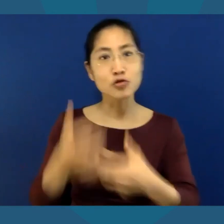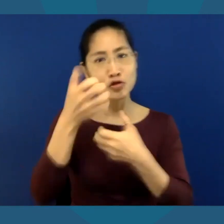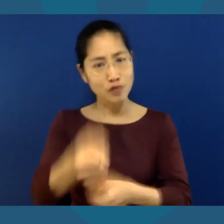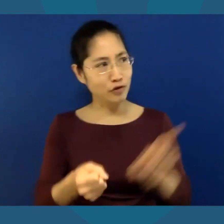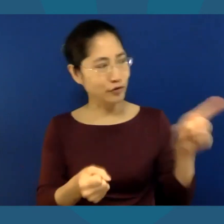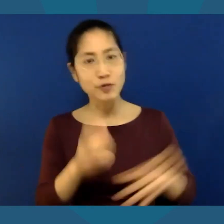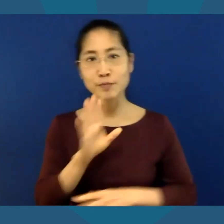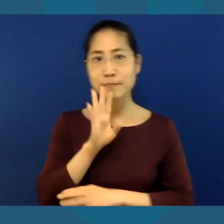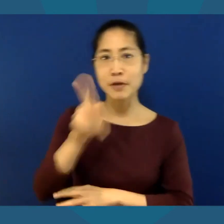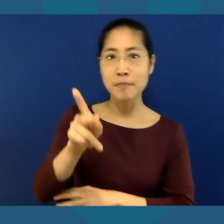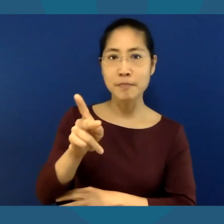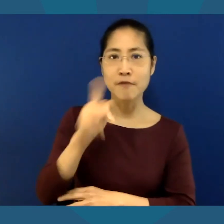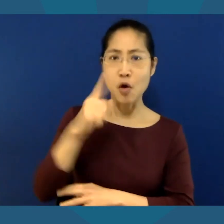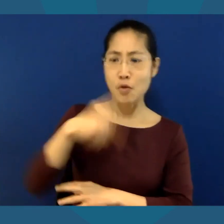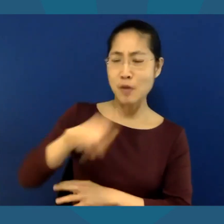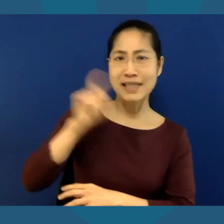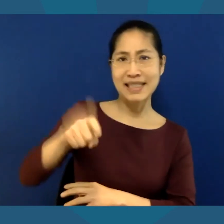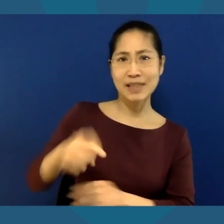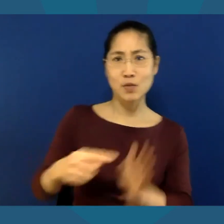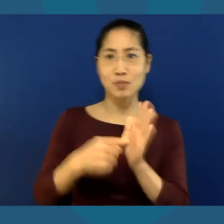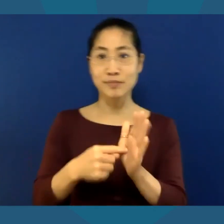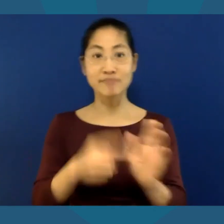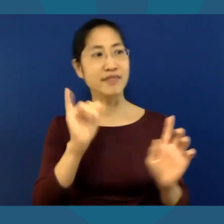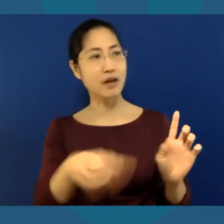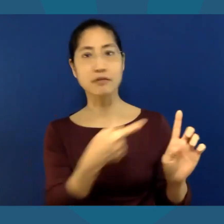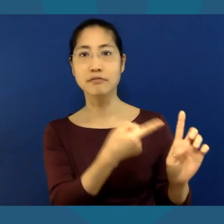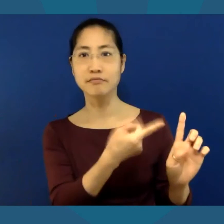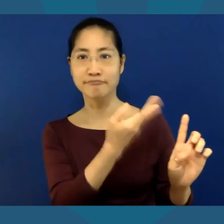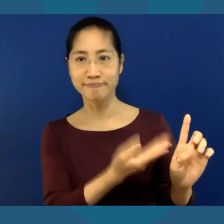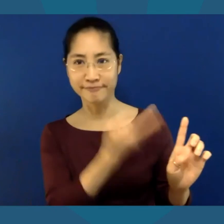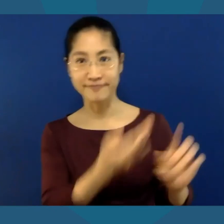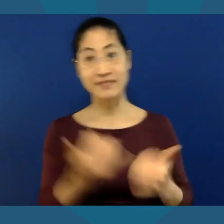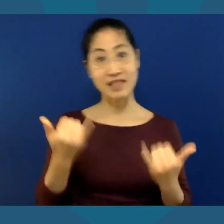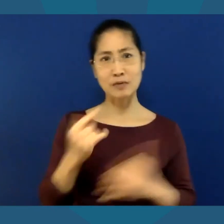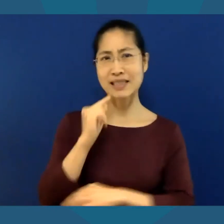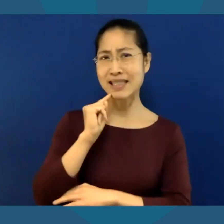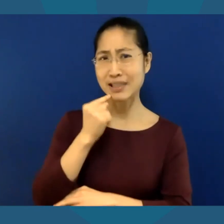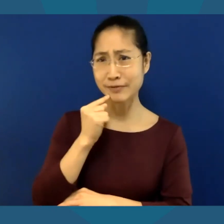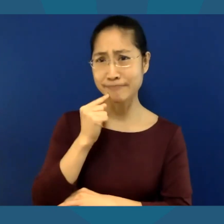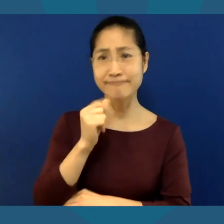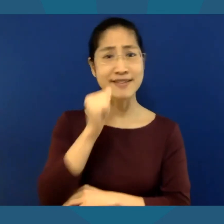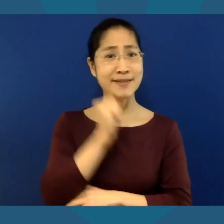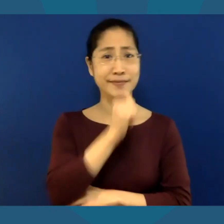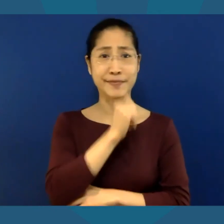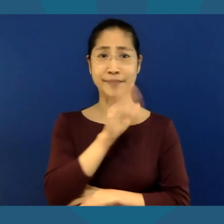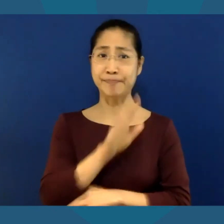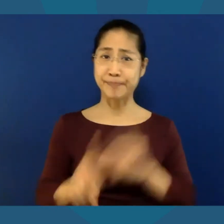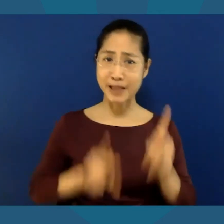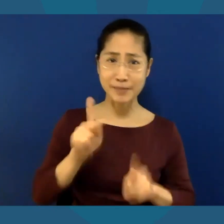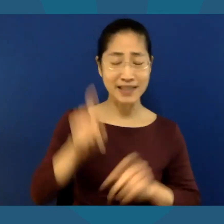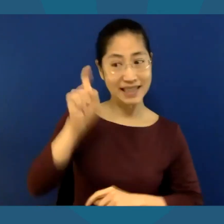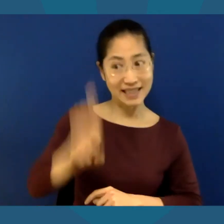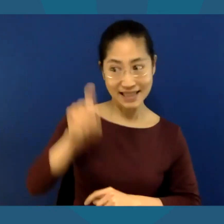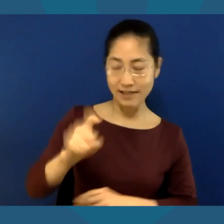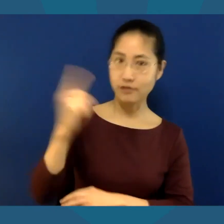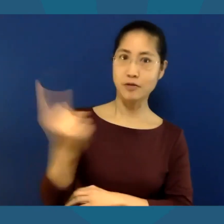without one. In these times, more than ever, Arizonans need the experienced,